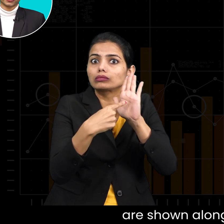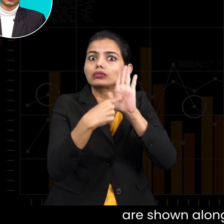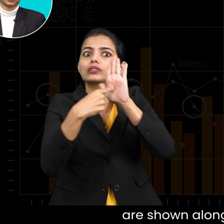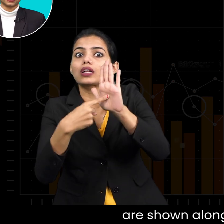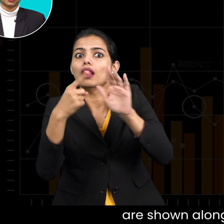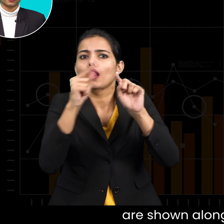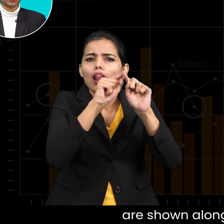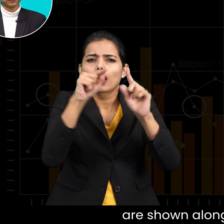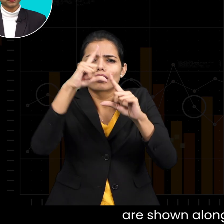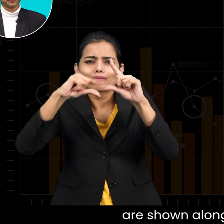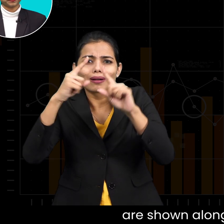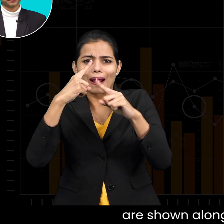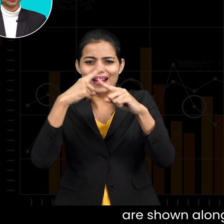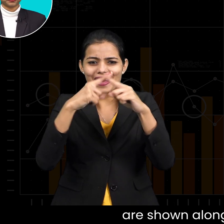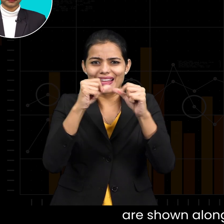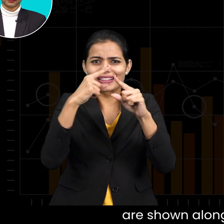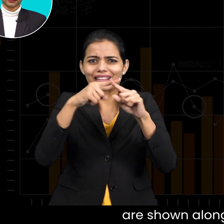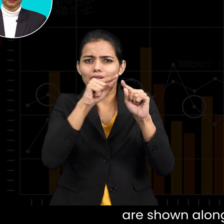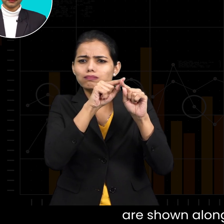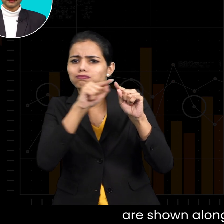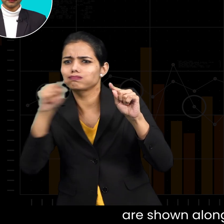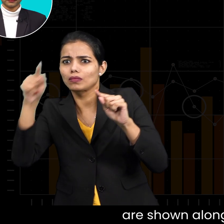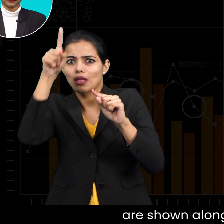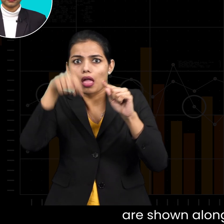two axes.